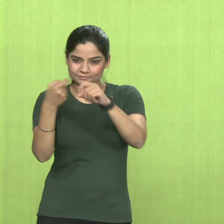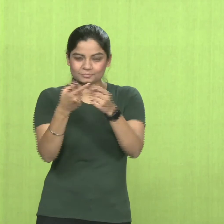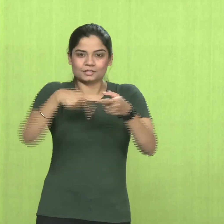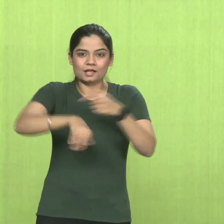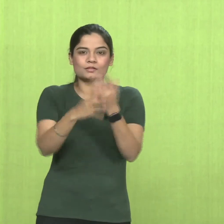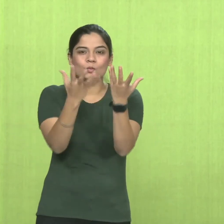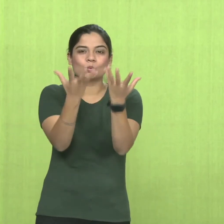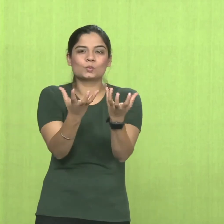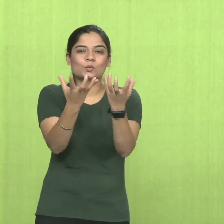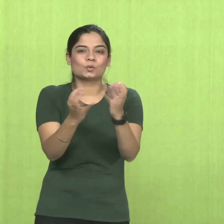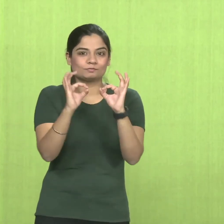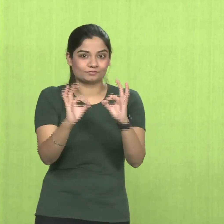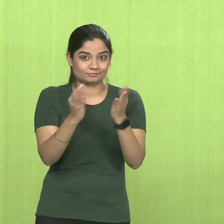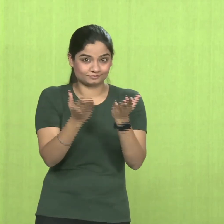Best to keep them in refrigerator.